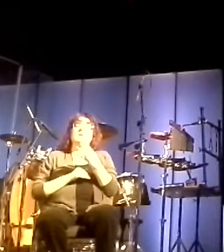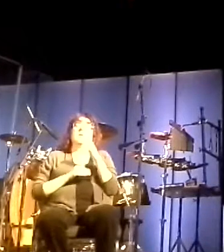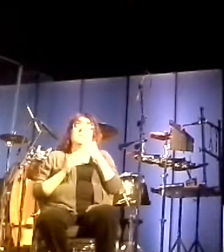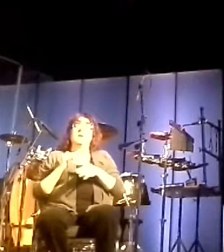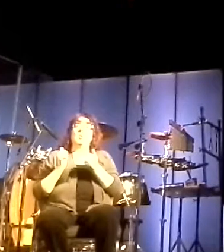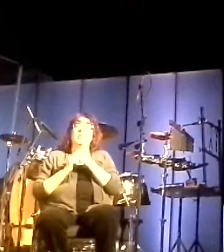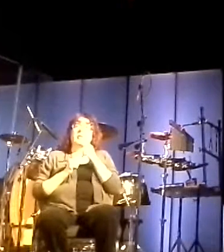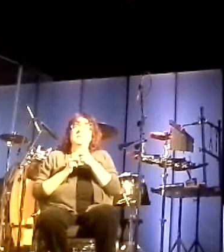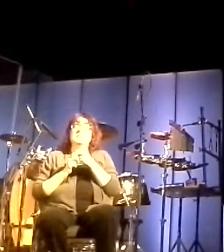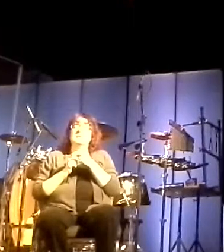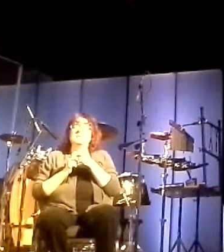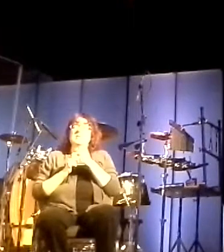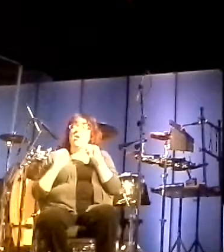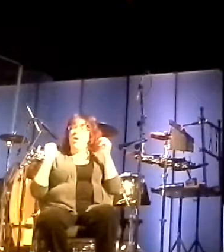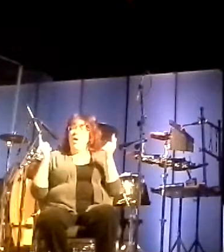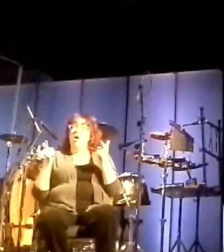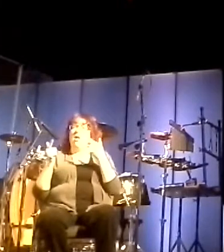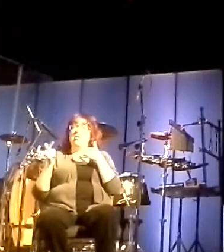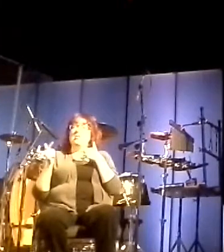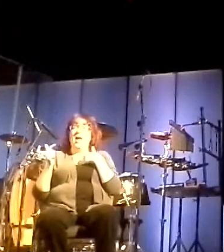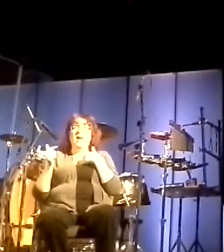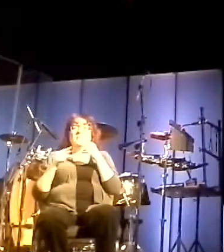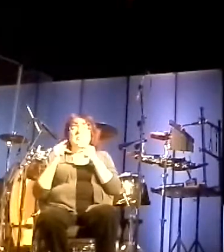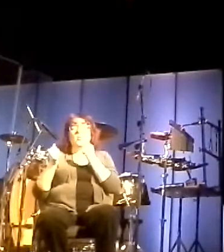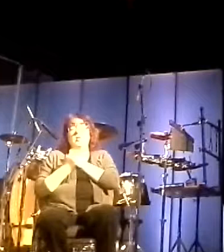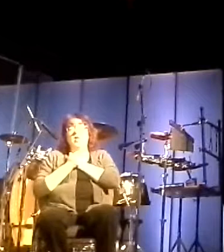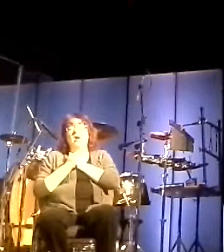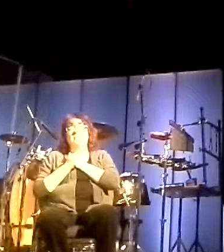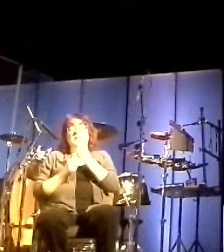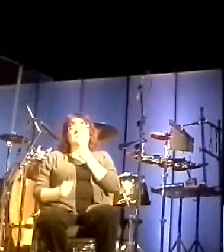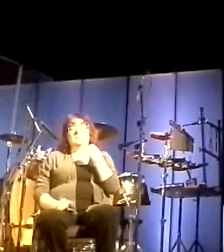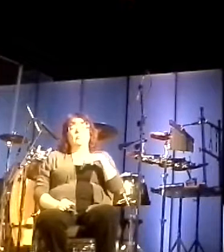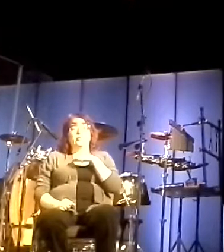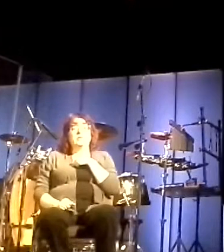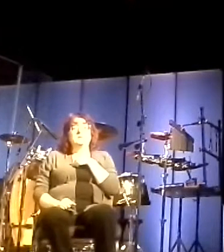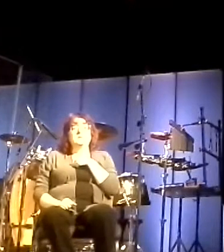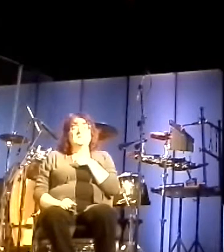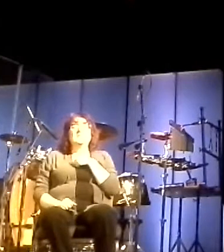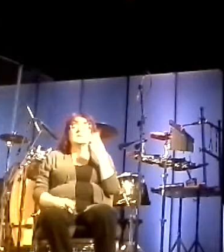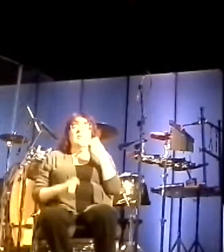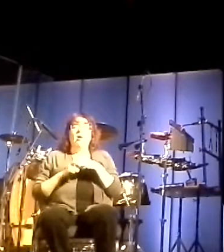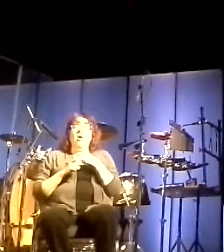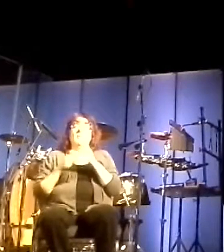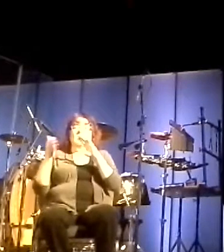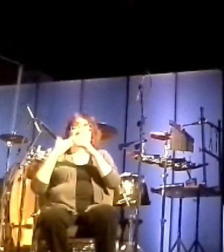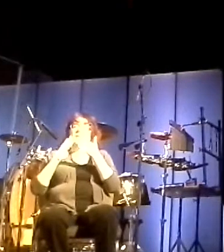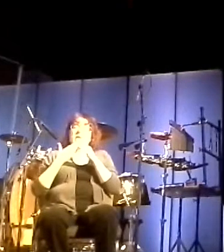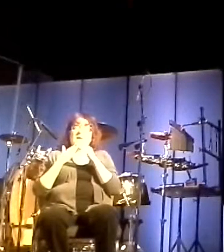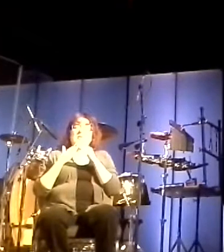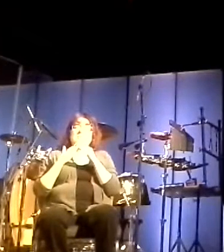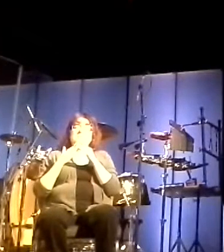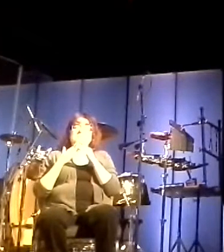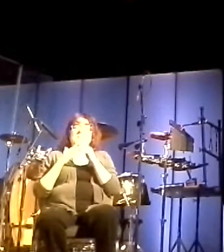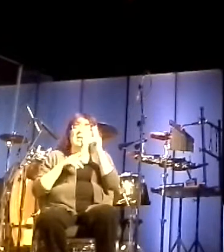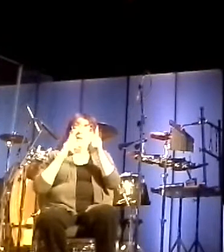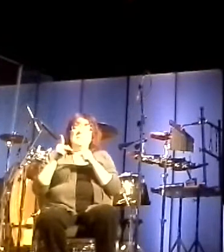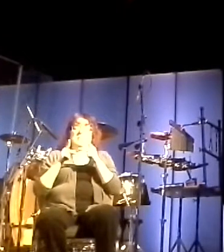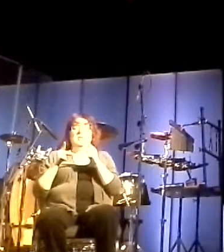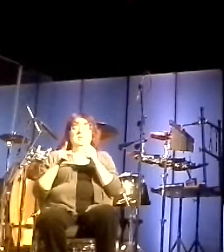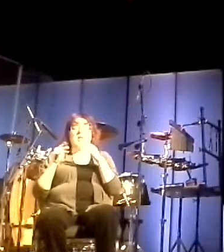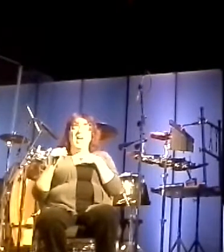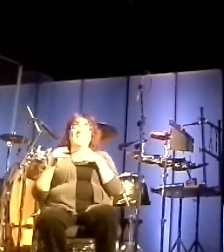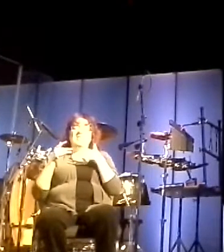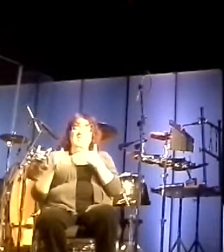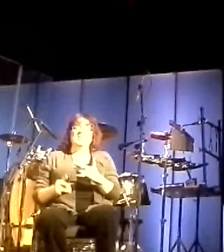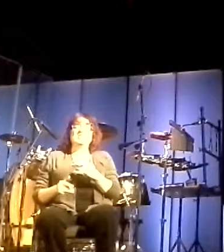want to end with. You see, all of us have had people in our life that we love that let us down. That's the hard part about community, right? Is that people have the